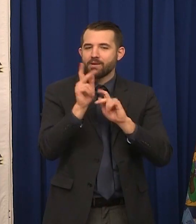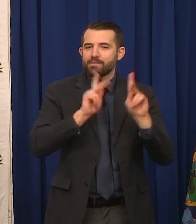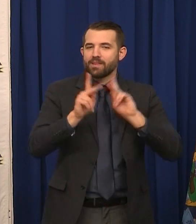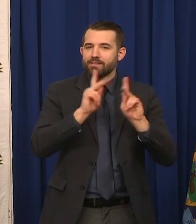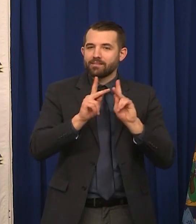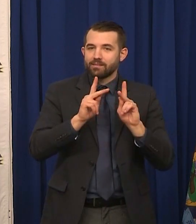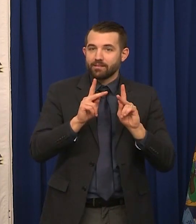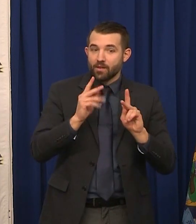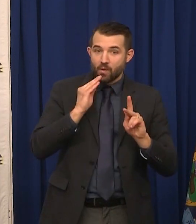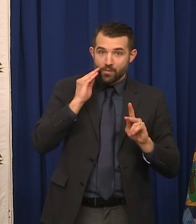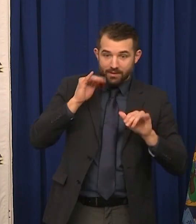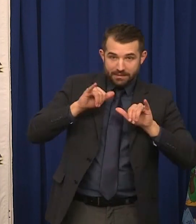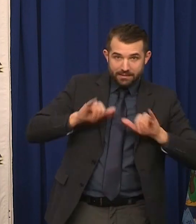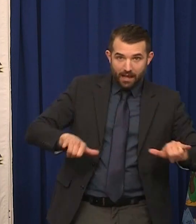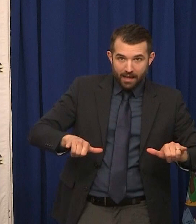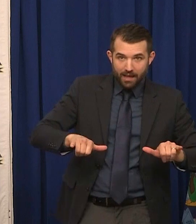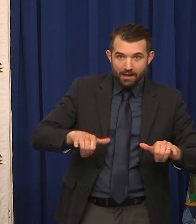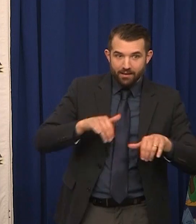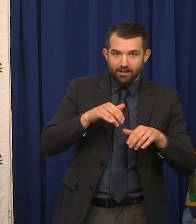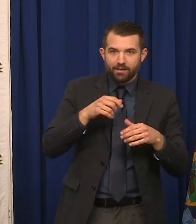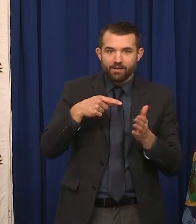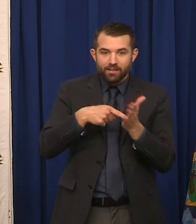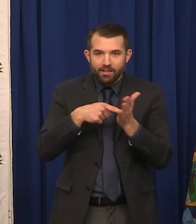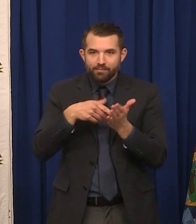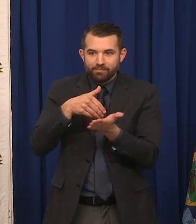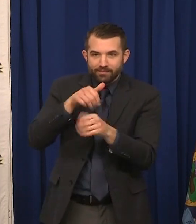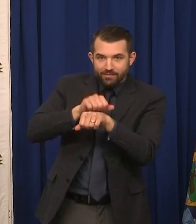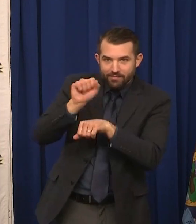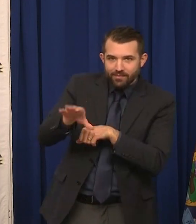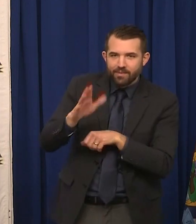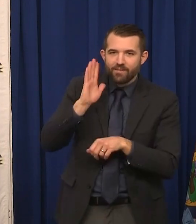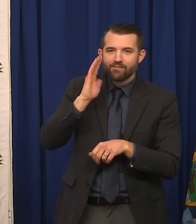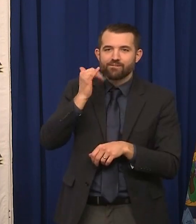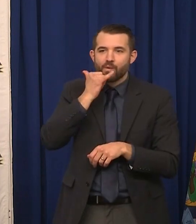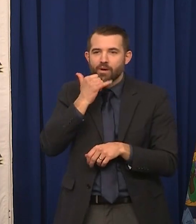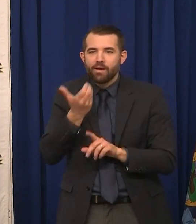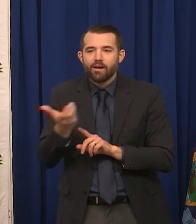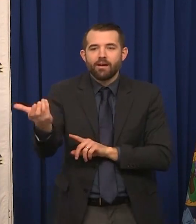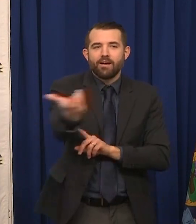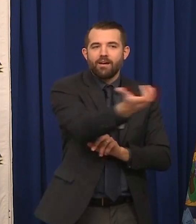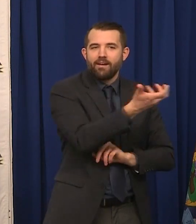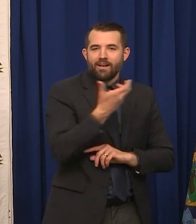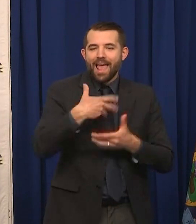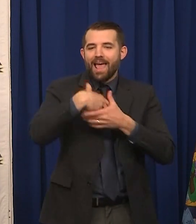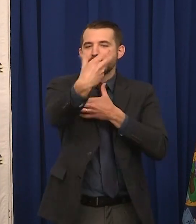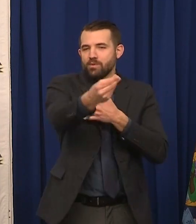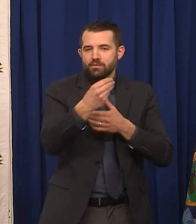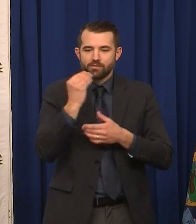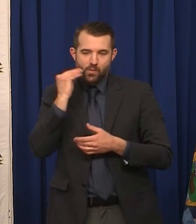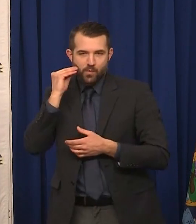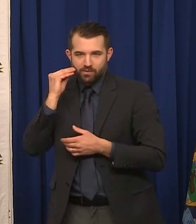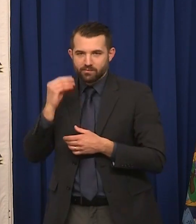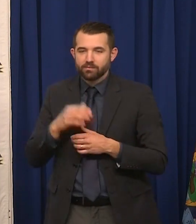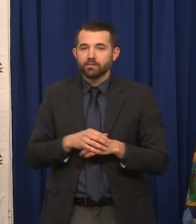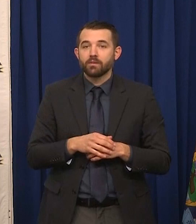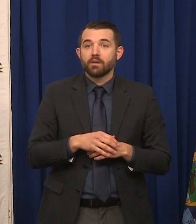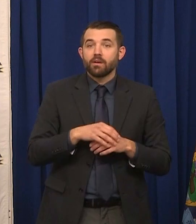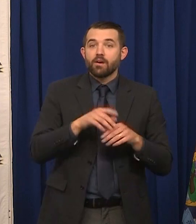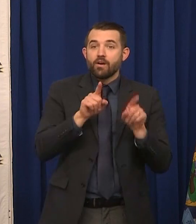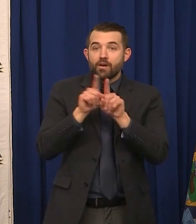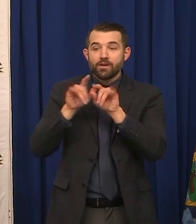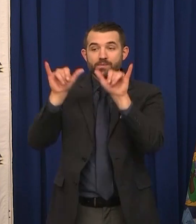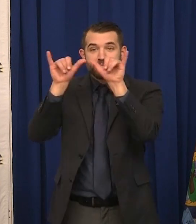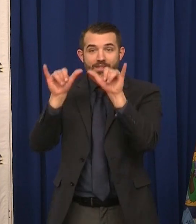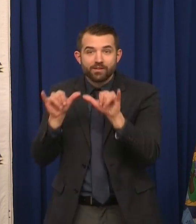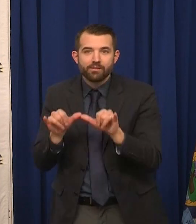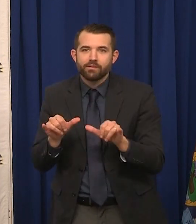distancing has been happening in Maine. Other data look at the way in which traffic patterns have changed. And there again,